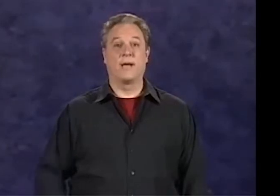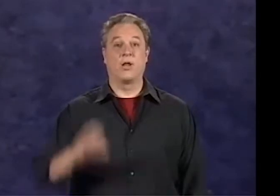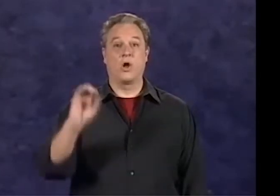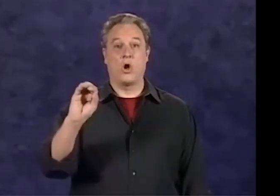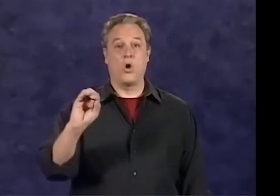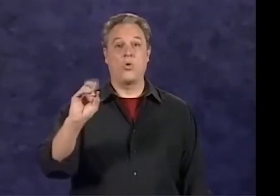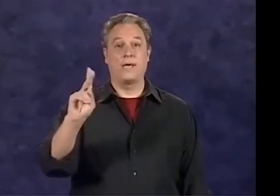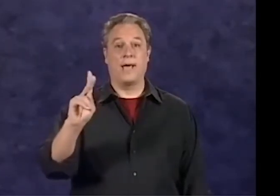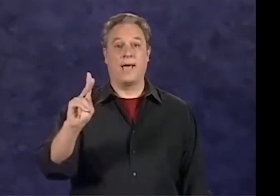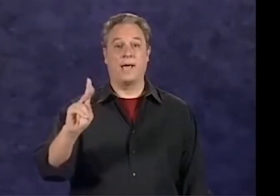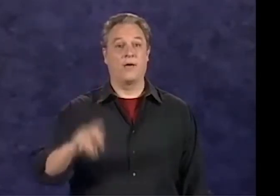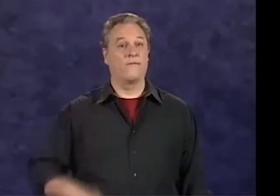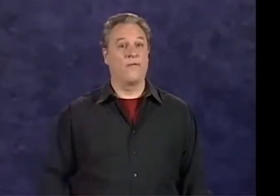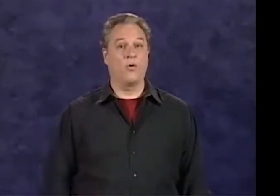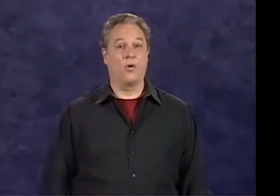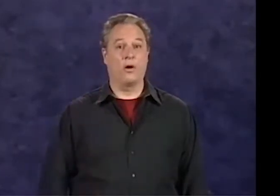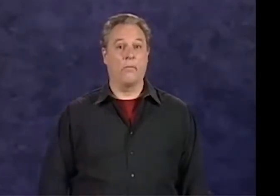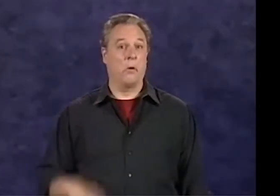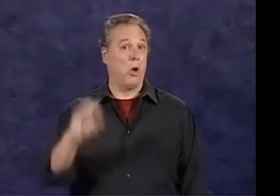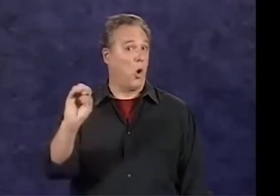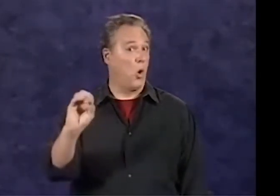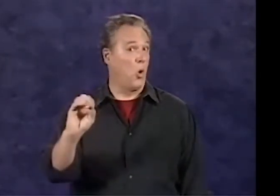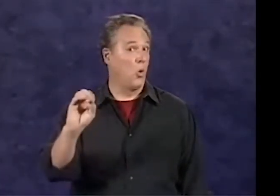Fingerspell OK for OK.